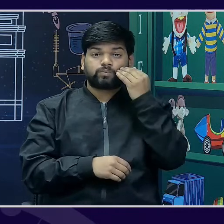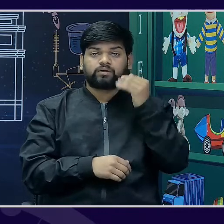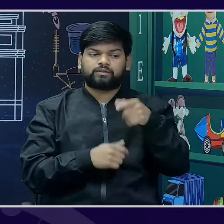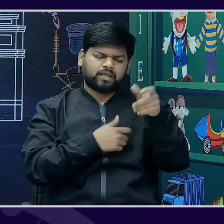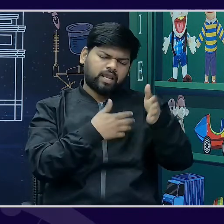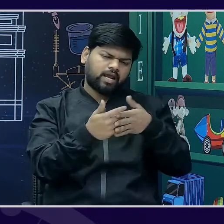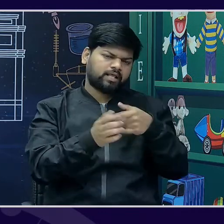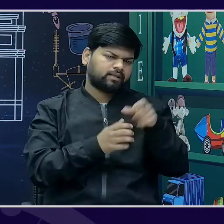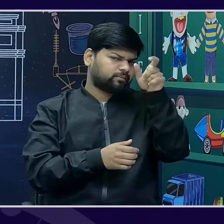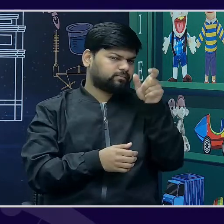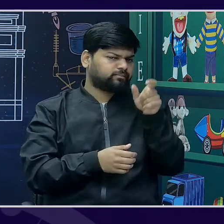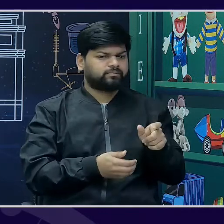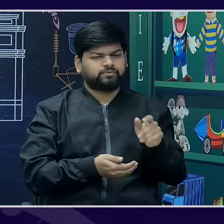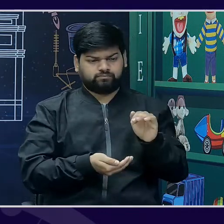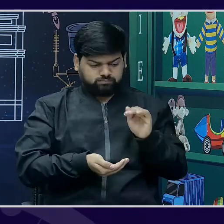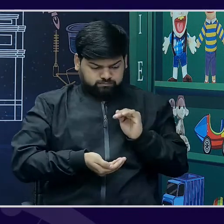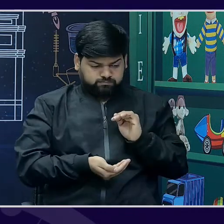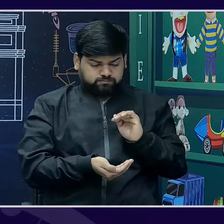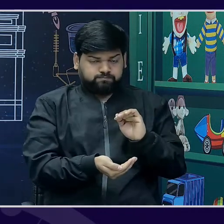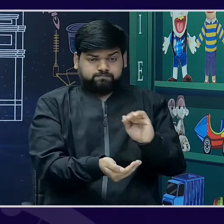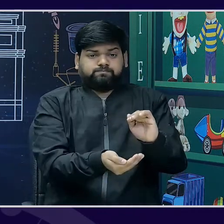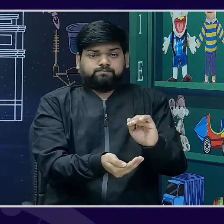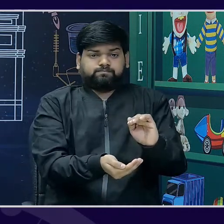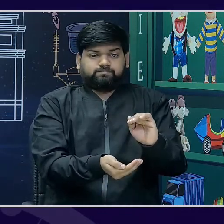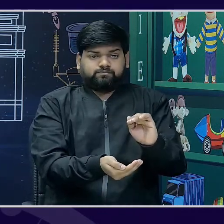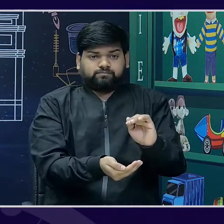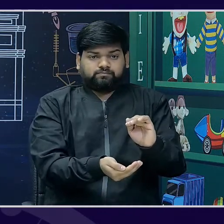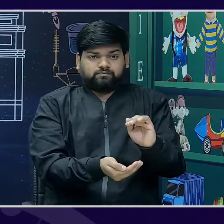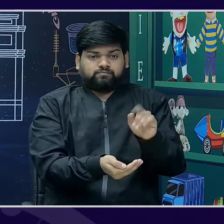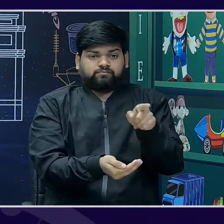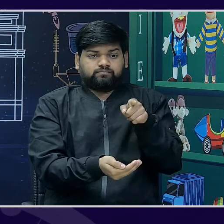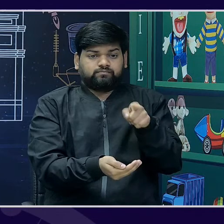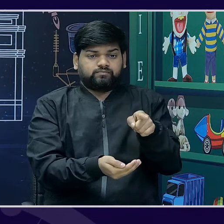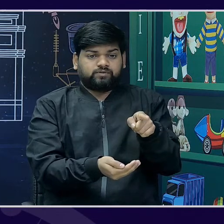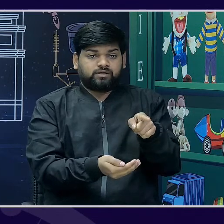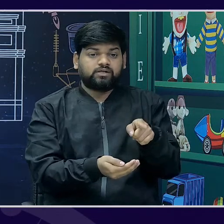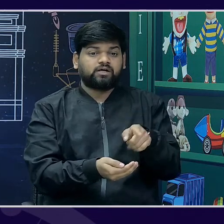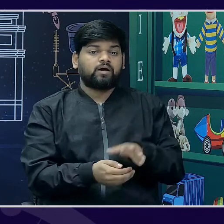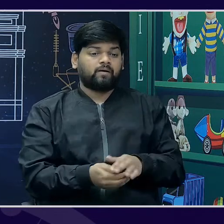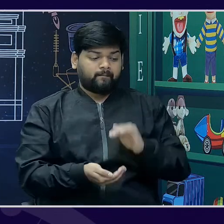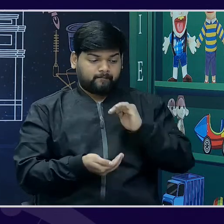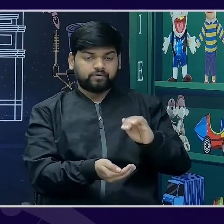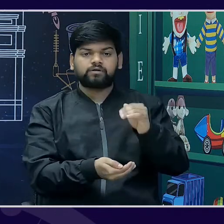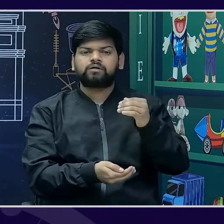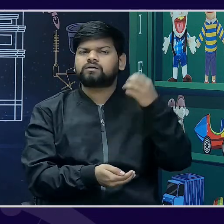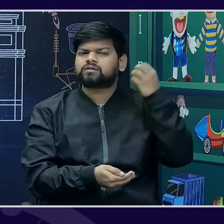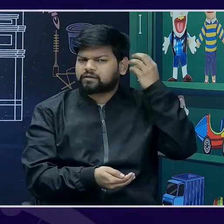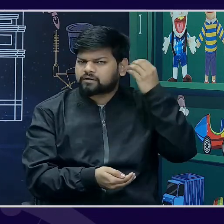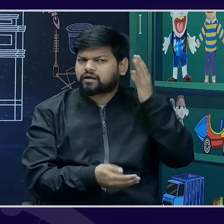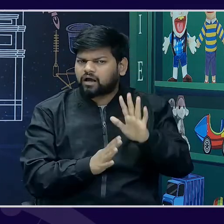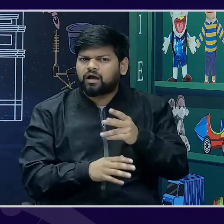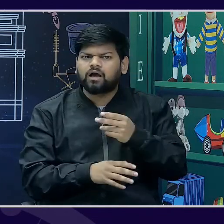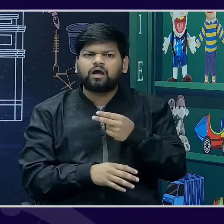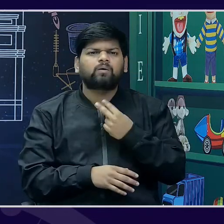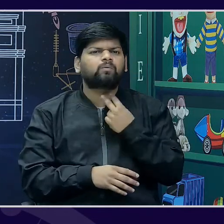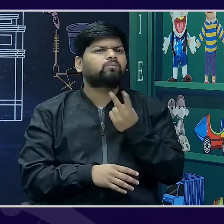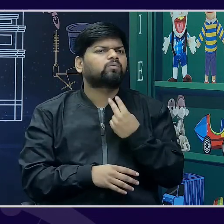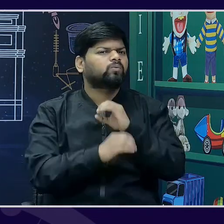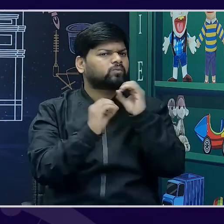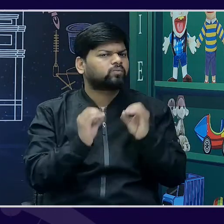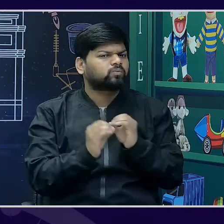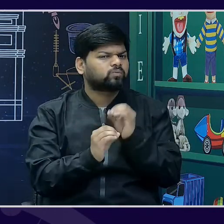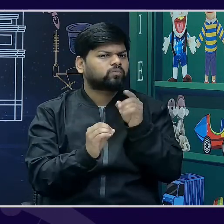will never be able to hear. If you don't hear, you don't speak. You don't speak because